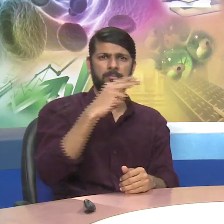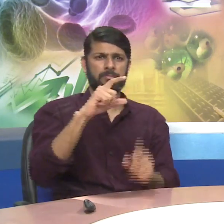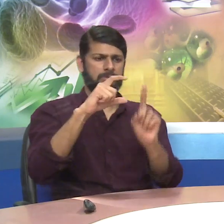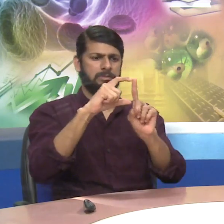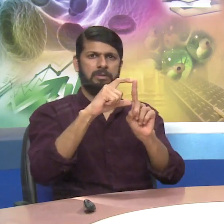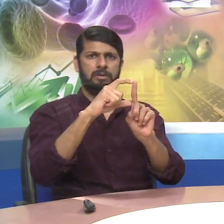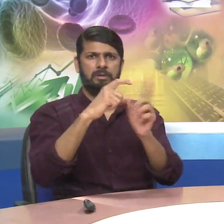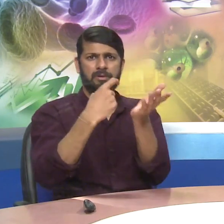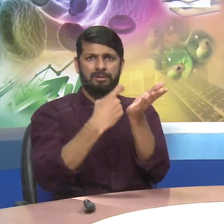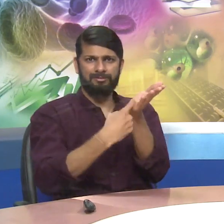The